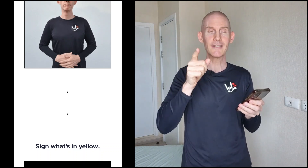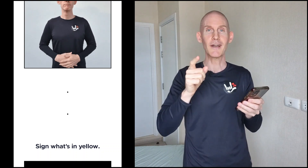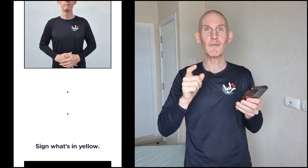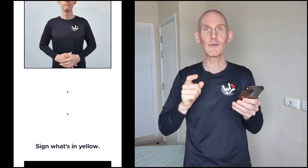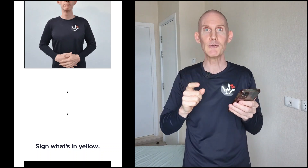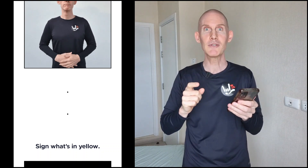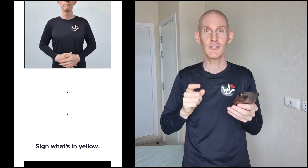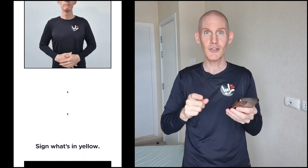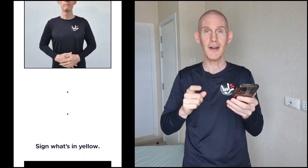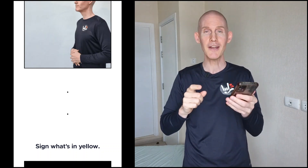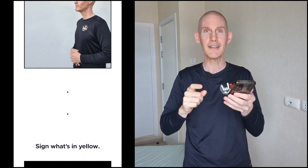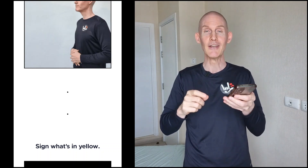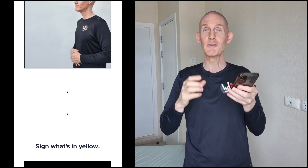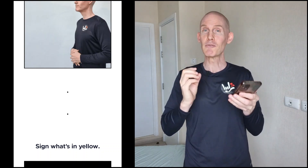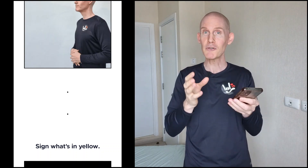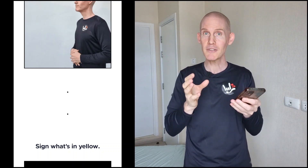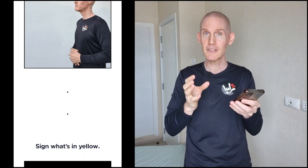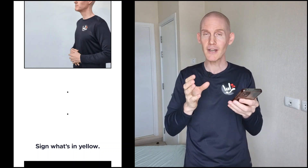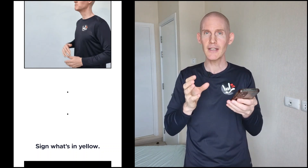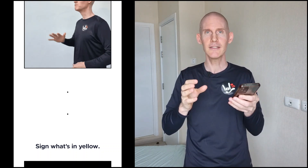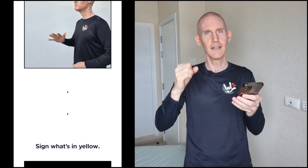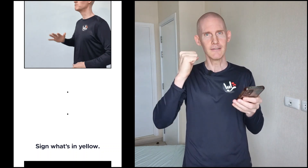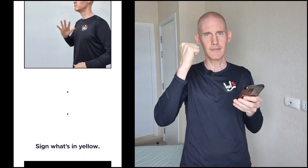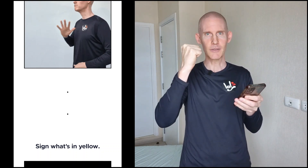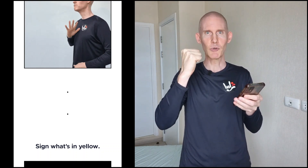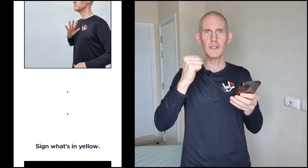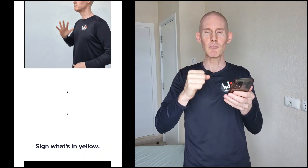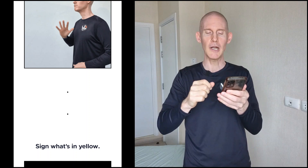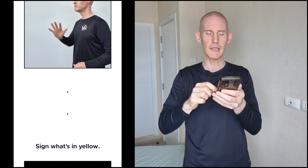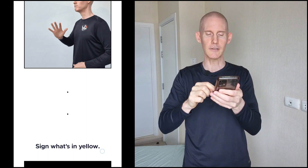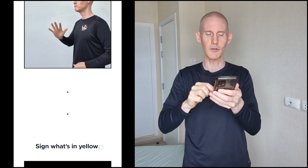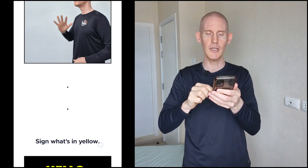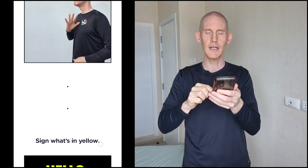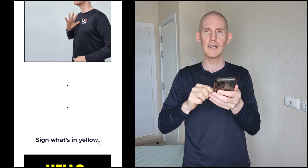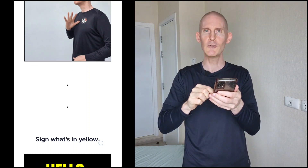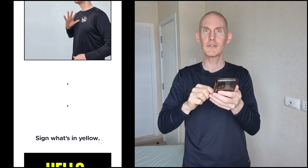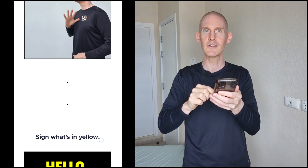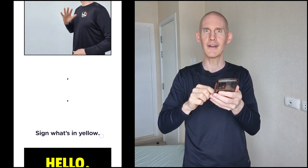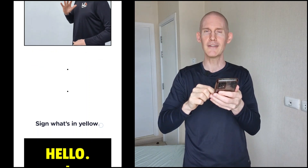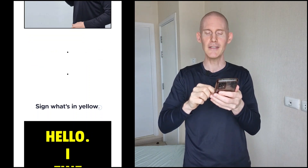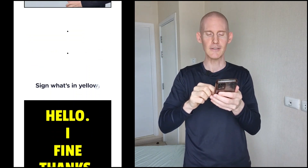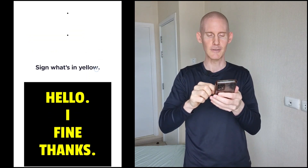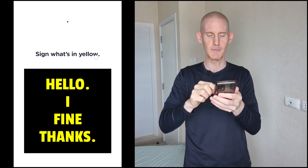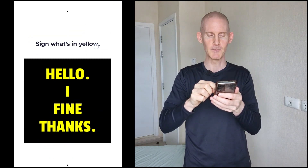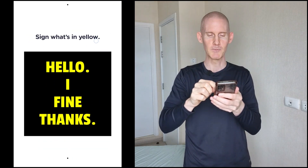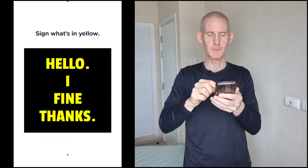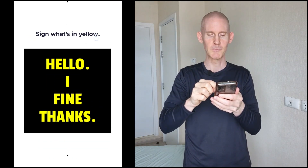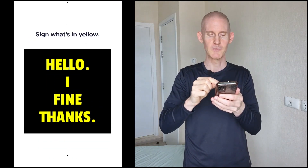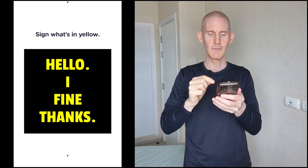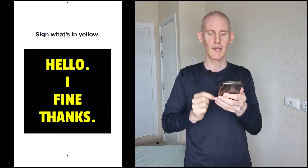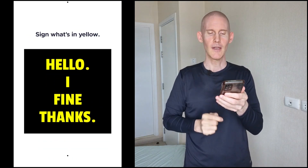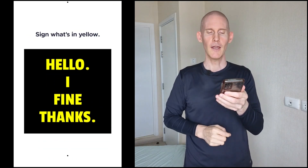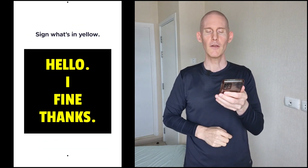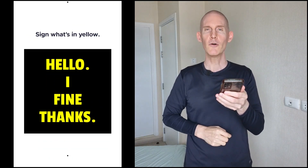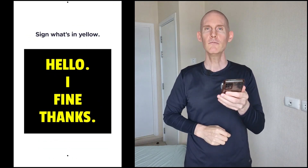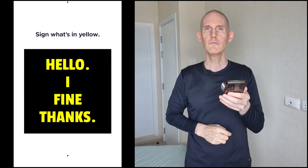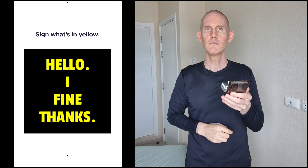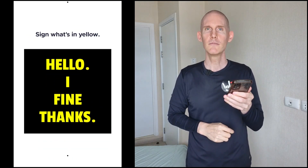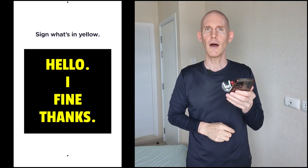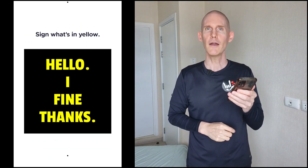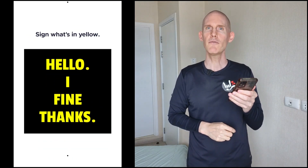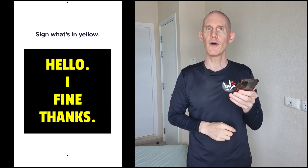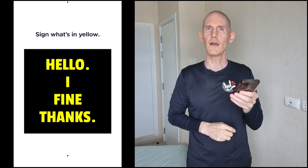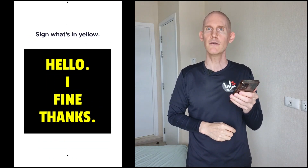That's right, it's time for you to shine. You've learned the signs. Let's put it into practice, okay? I need you to sign this.